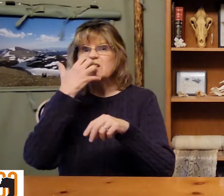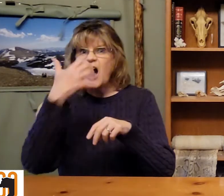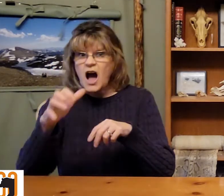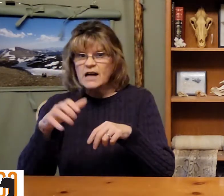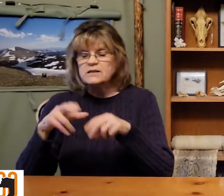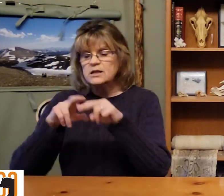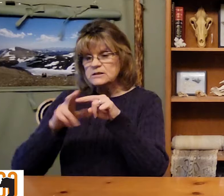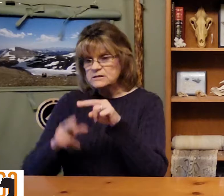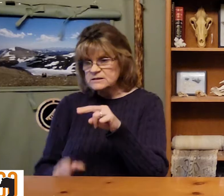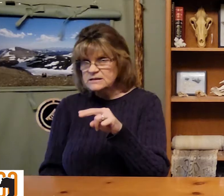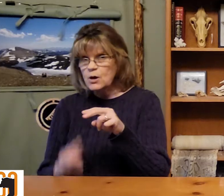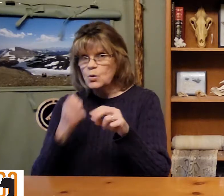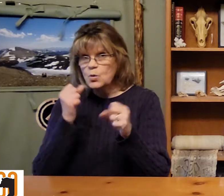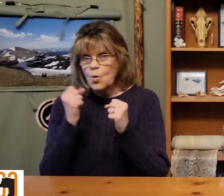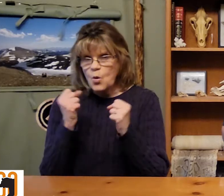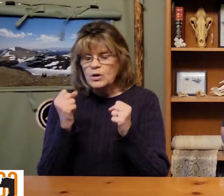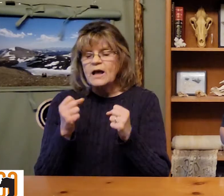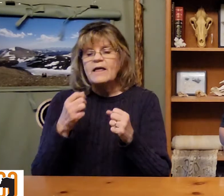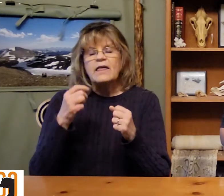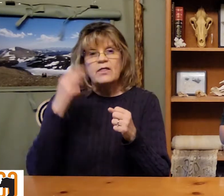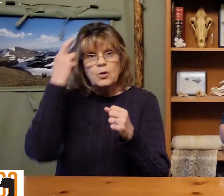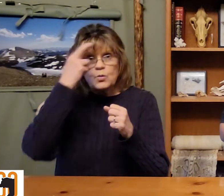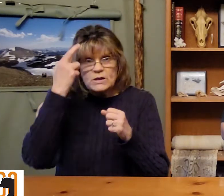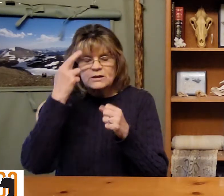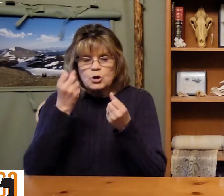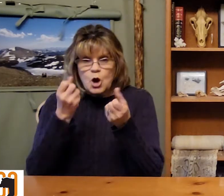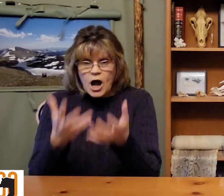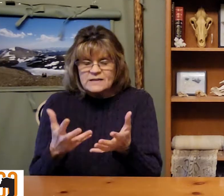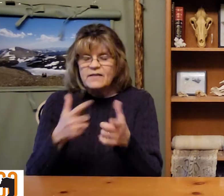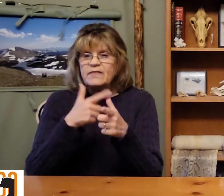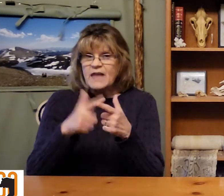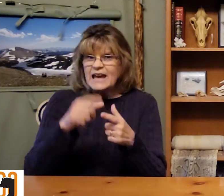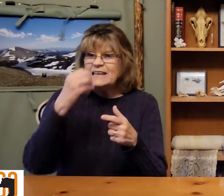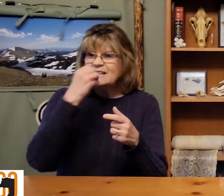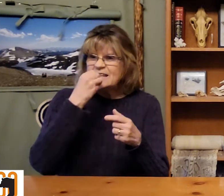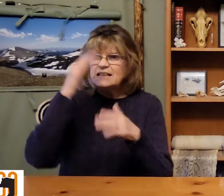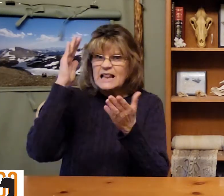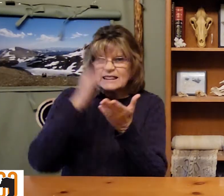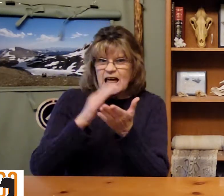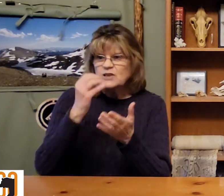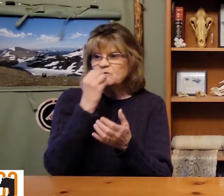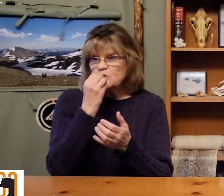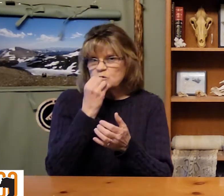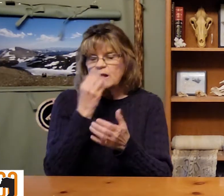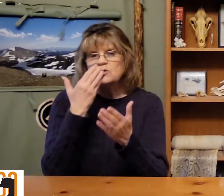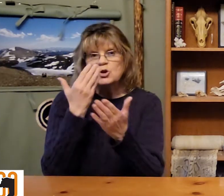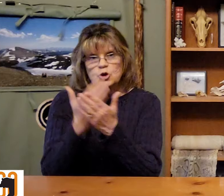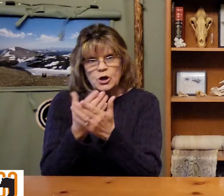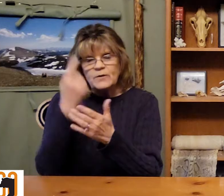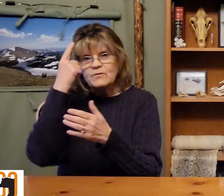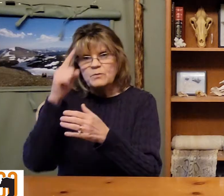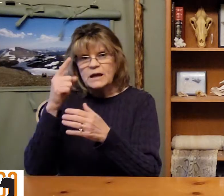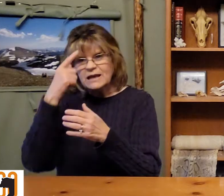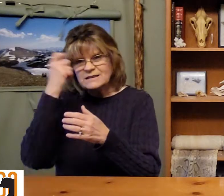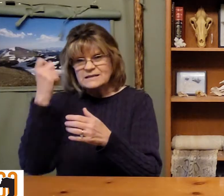to eat less food than we do, and also is a great adaptation for living in a desert.